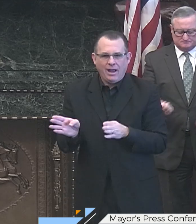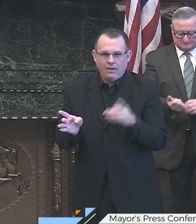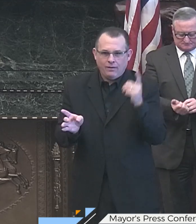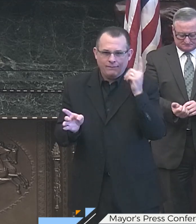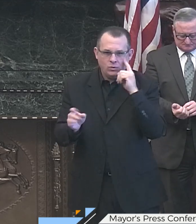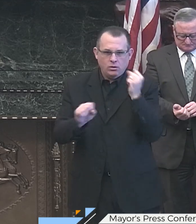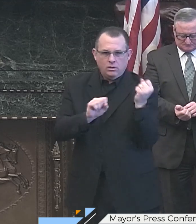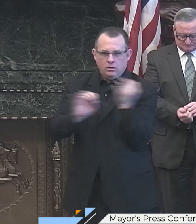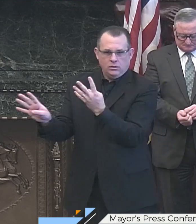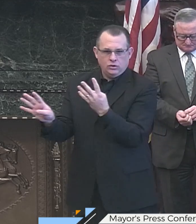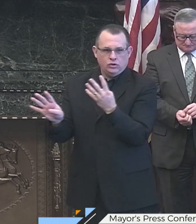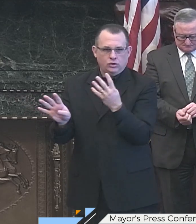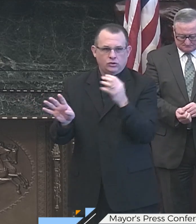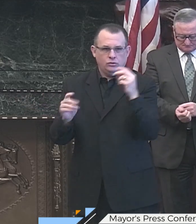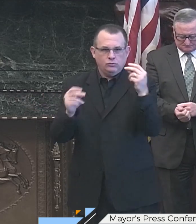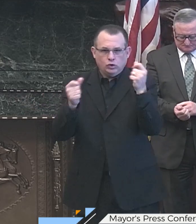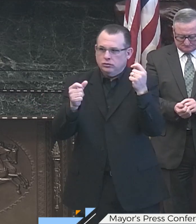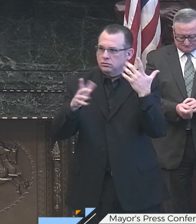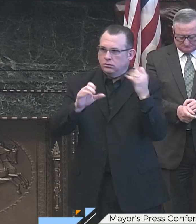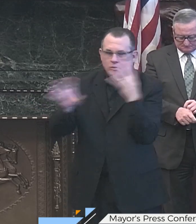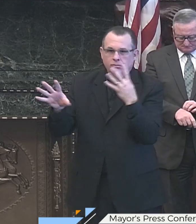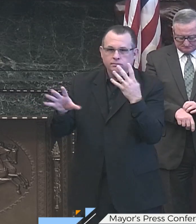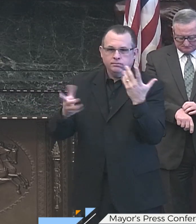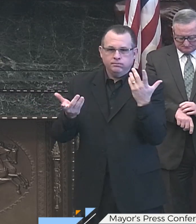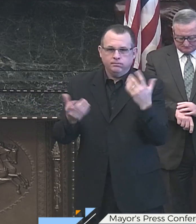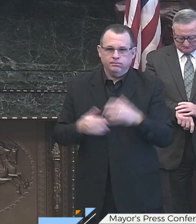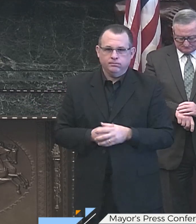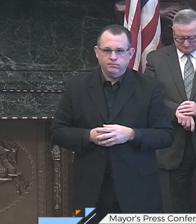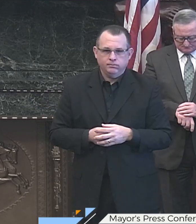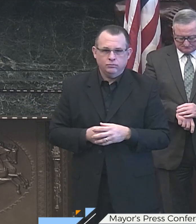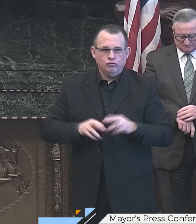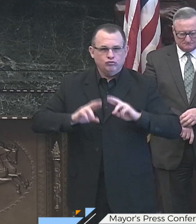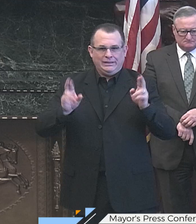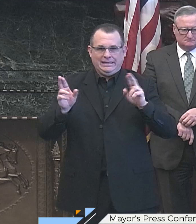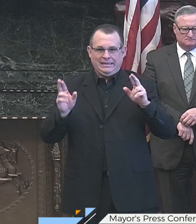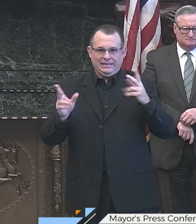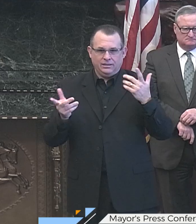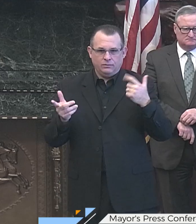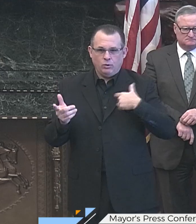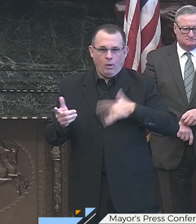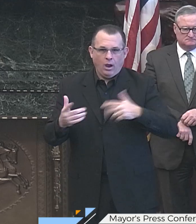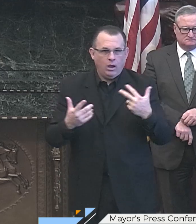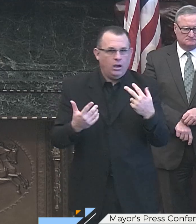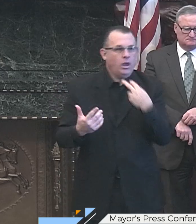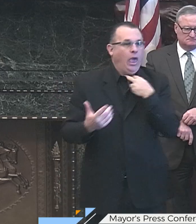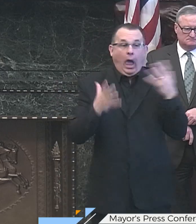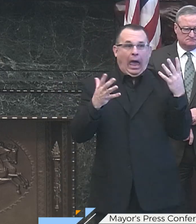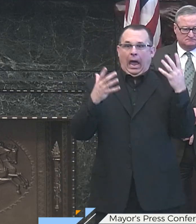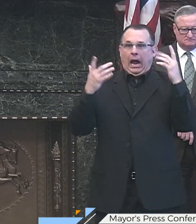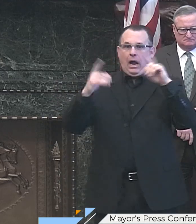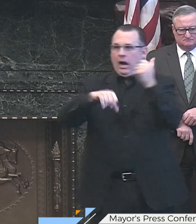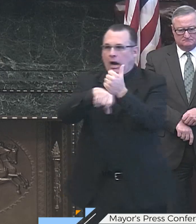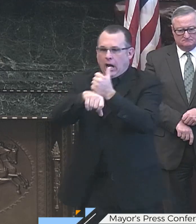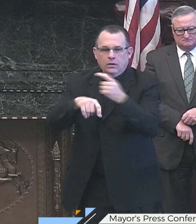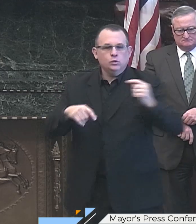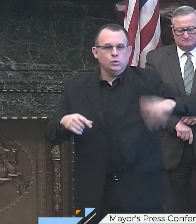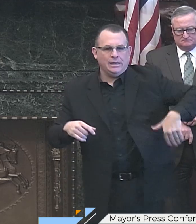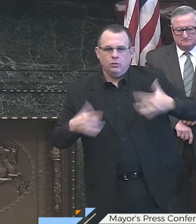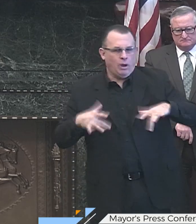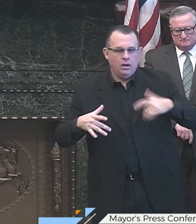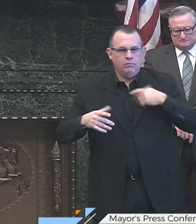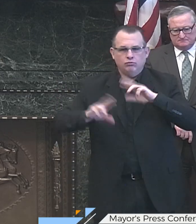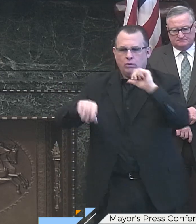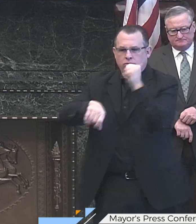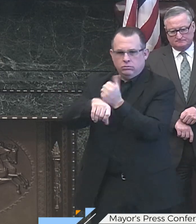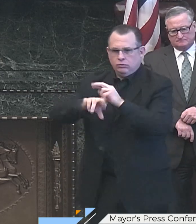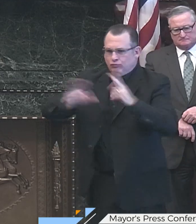be as prepared as possible to deal with a rapid increase of patients. And that is exactly why we're adding hospital